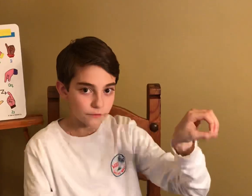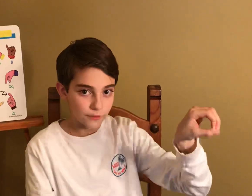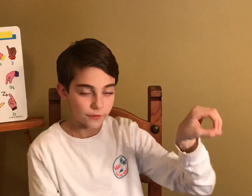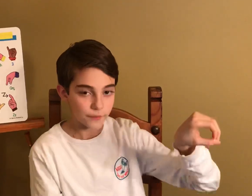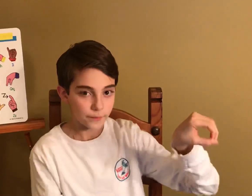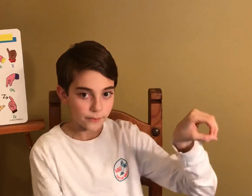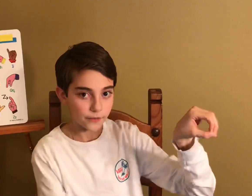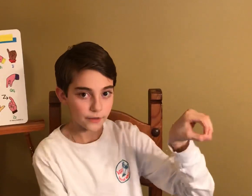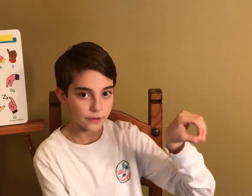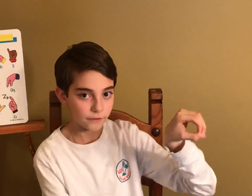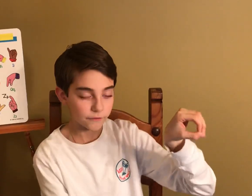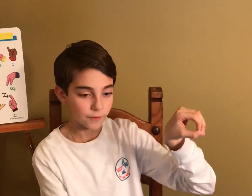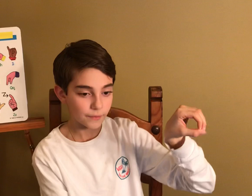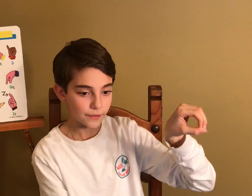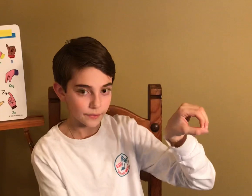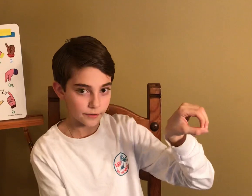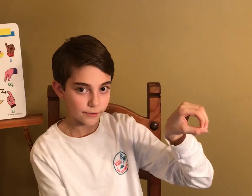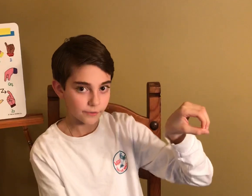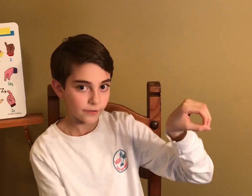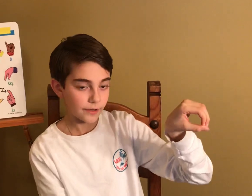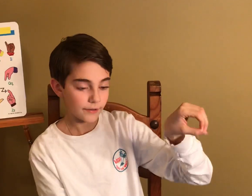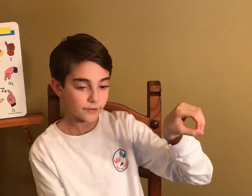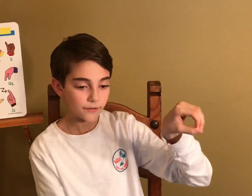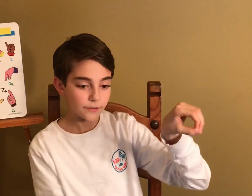very simple, again, forming the letter with your hand.